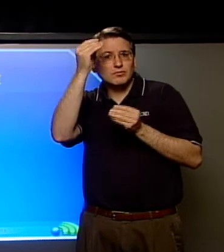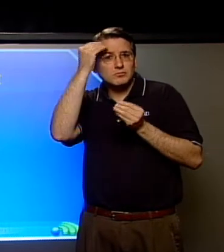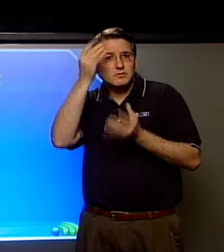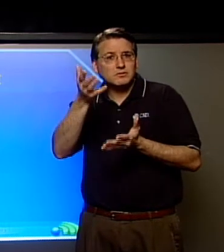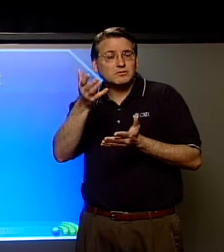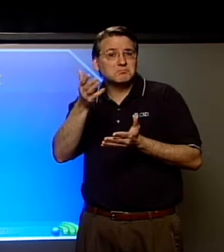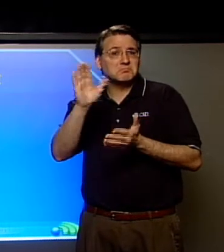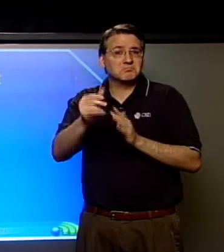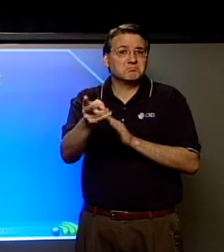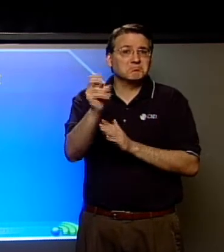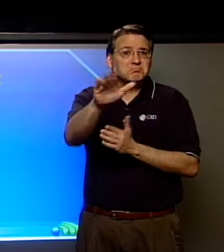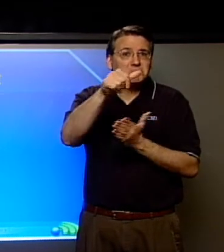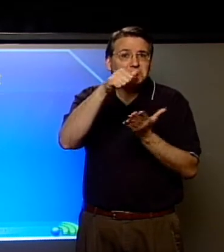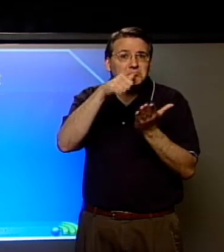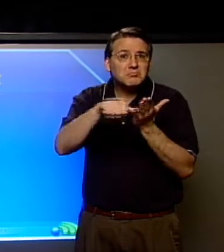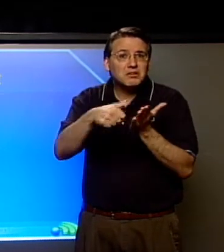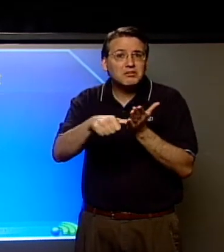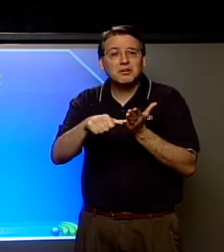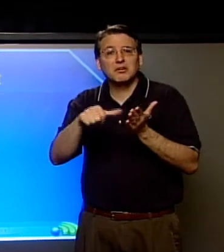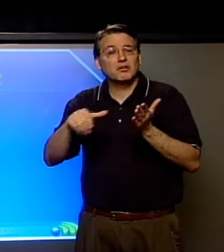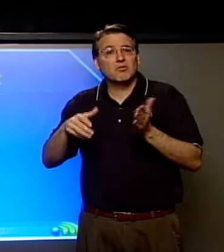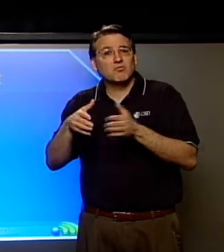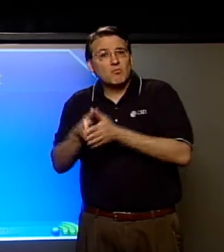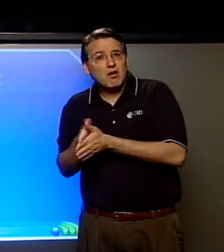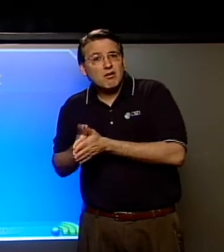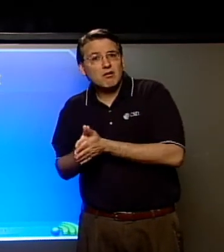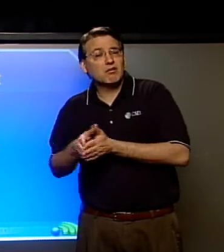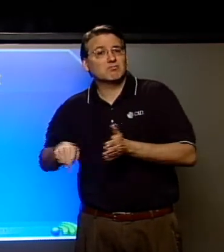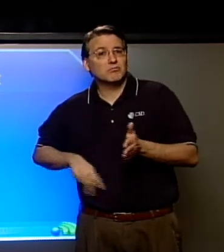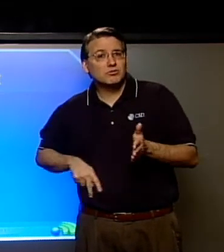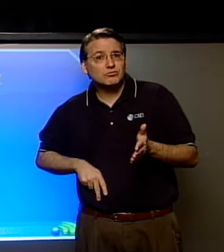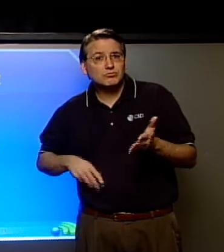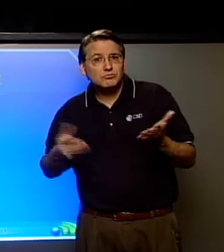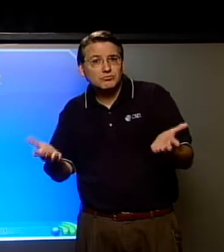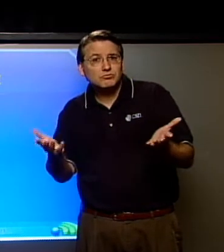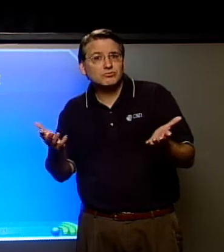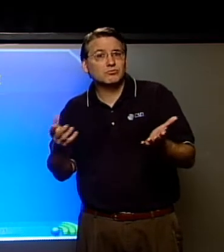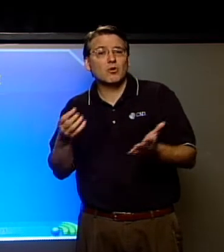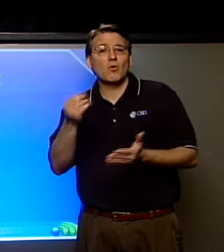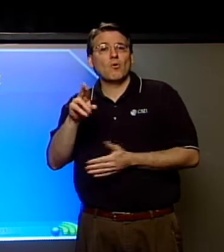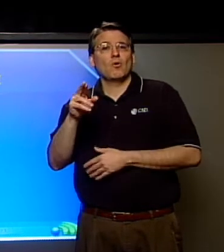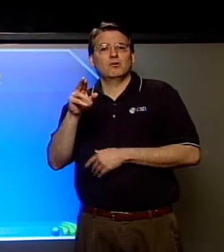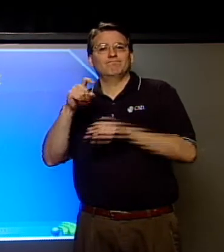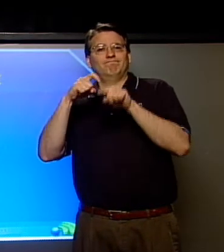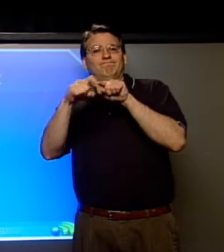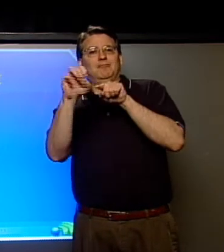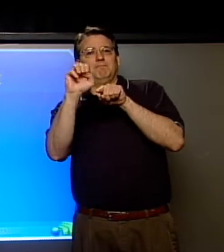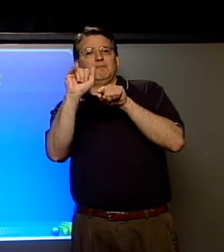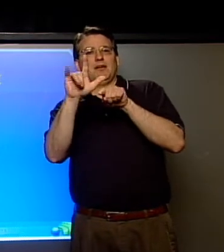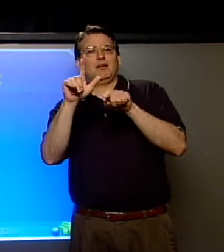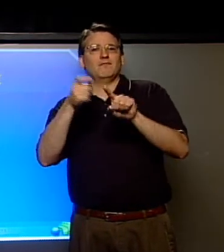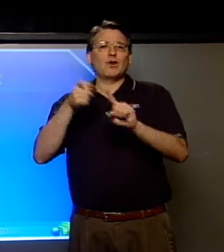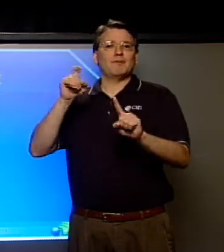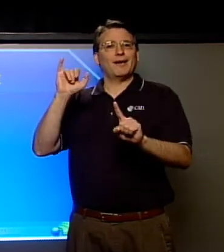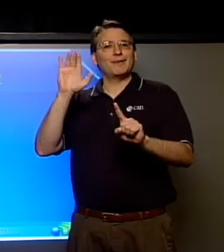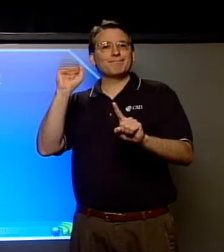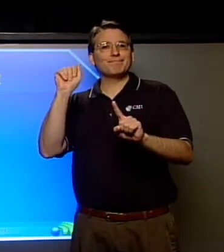They steal your information. People steal your information and use it for many different ways. Maybe they steal your mail, and maybe they steal your